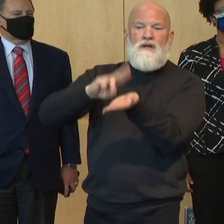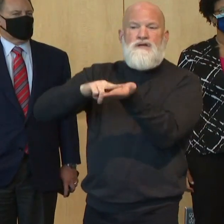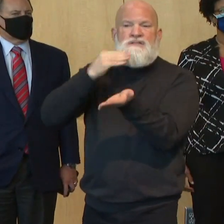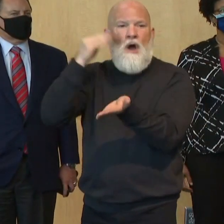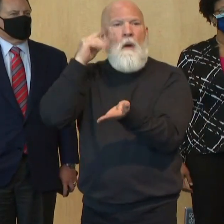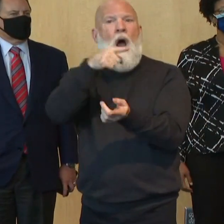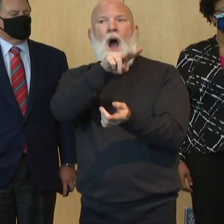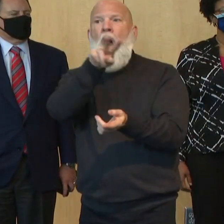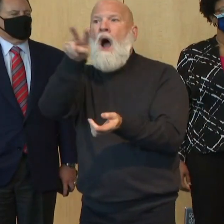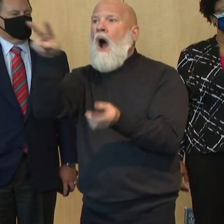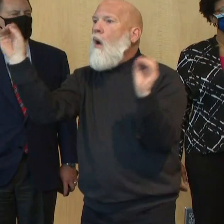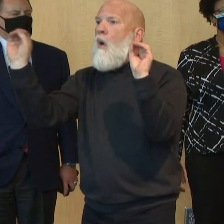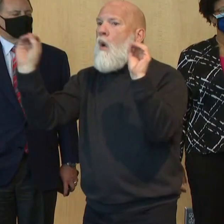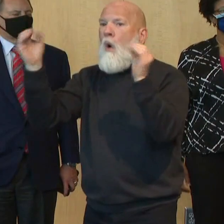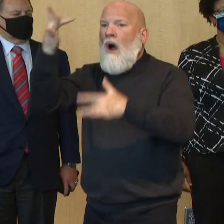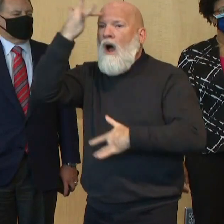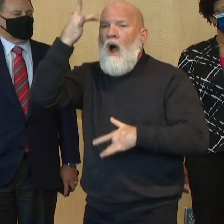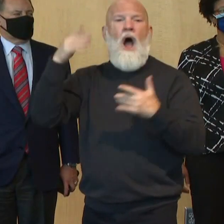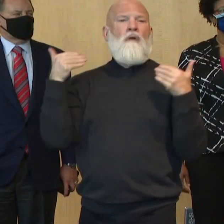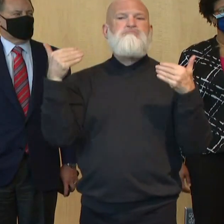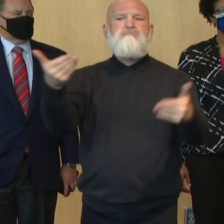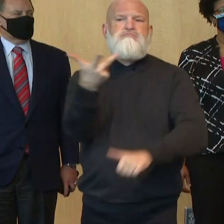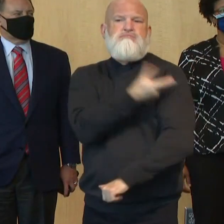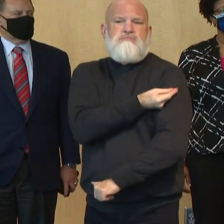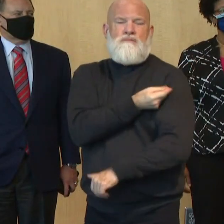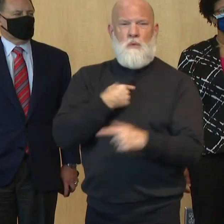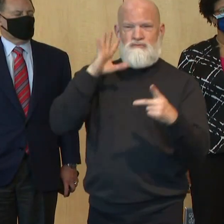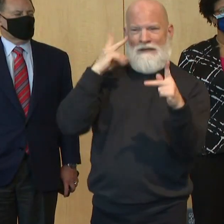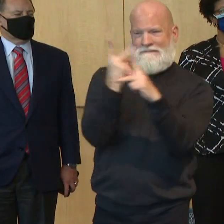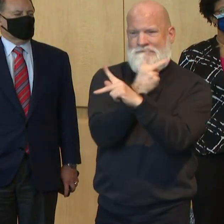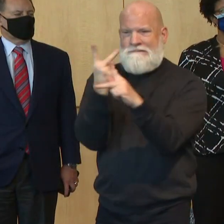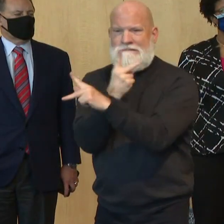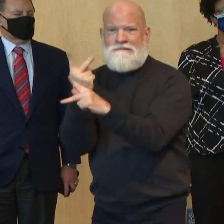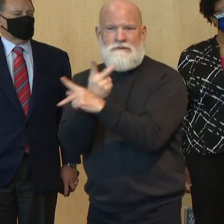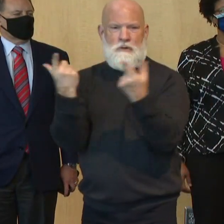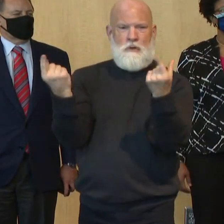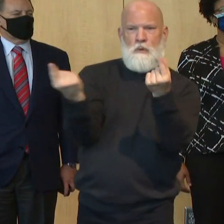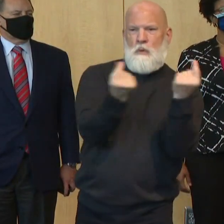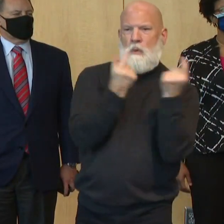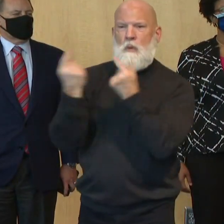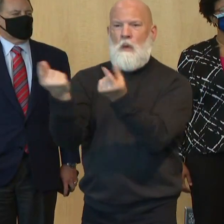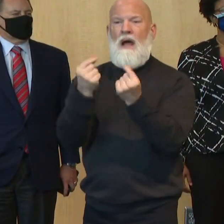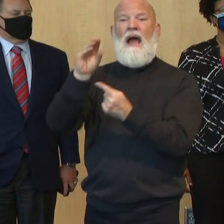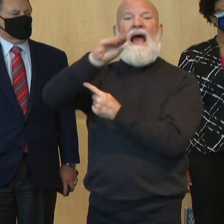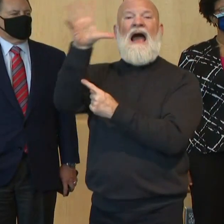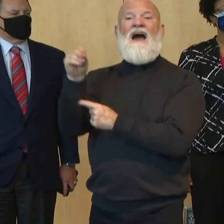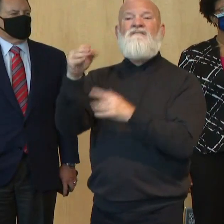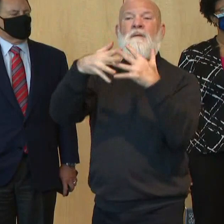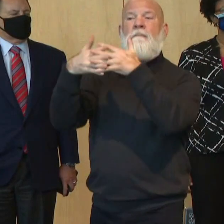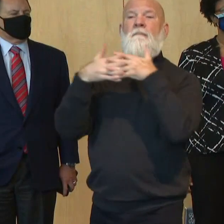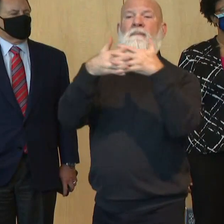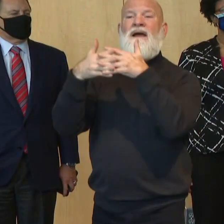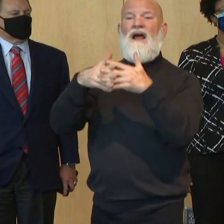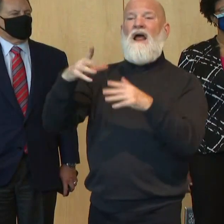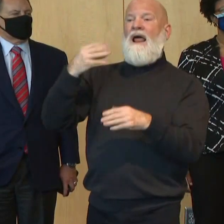see, where we need to go, what do we need to do, whether it's in the African American community, Latino,